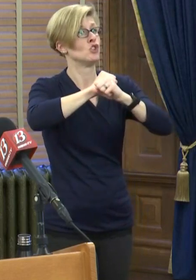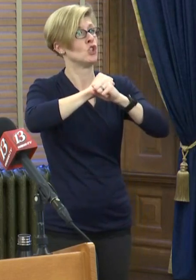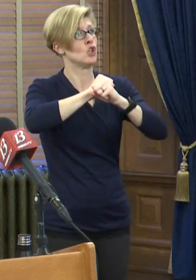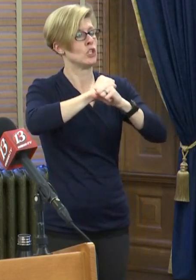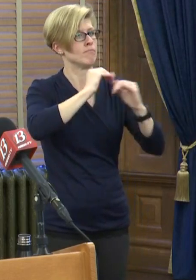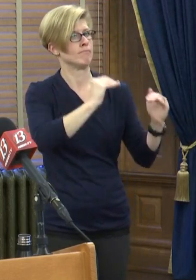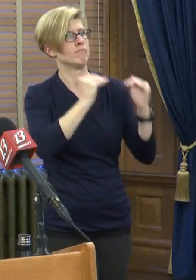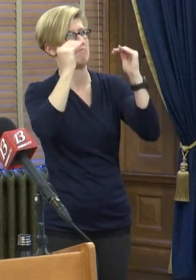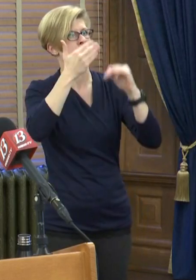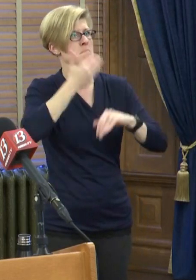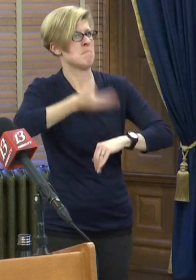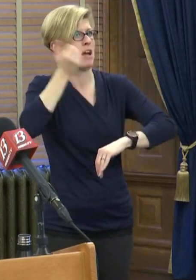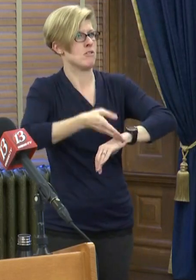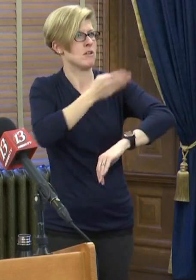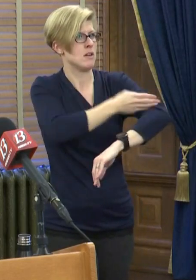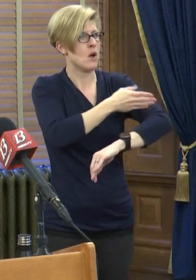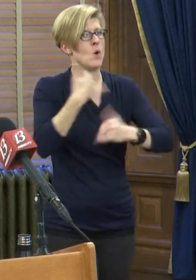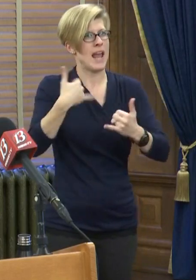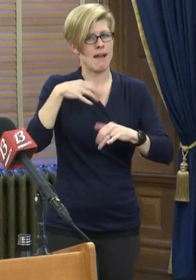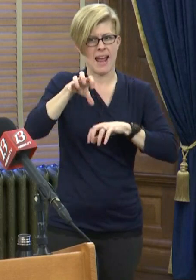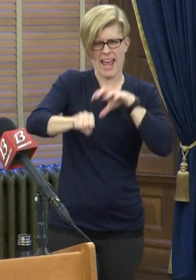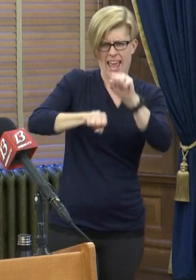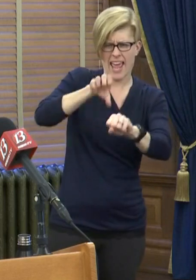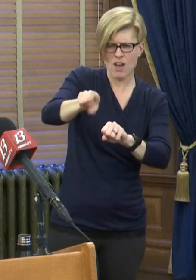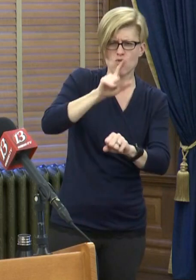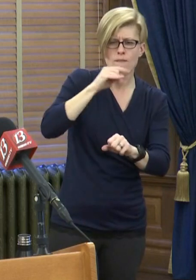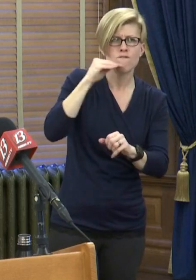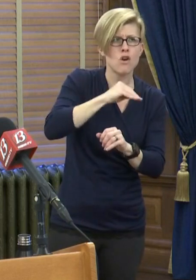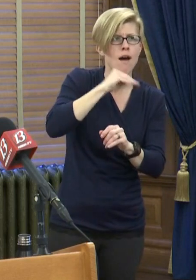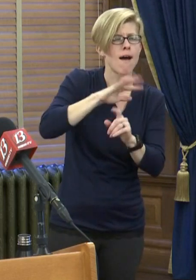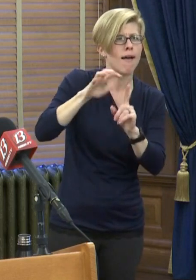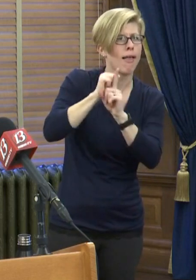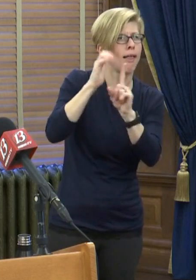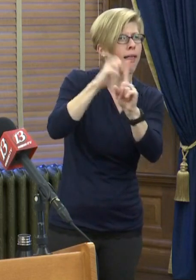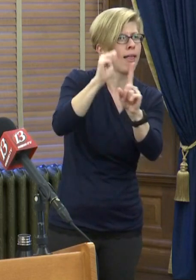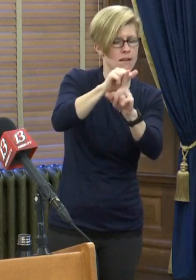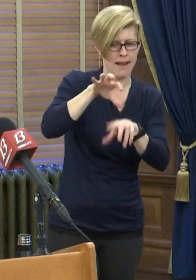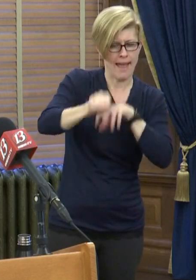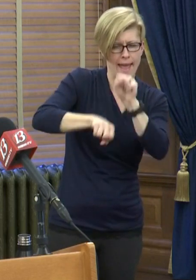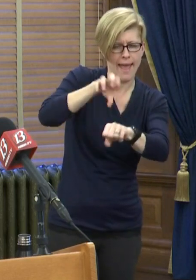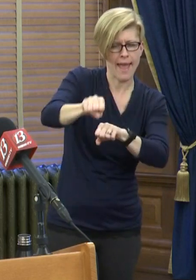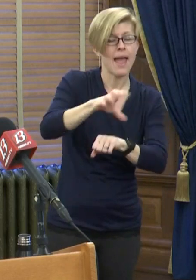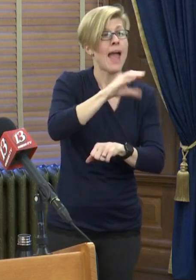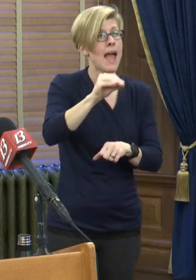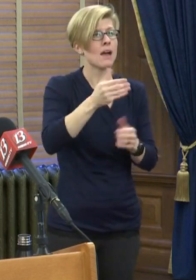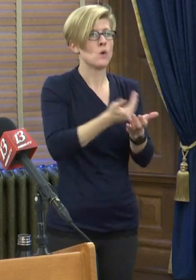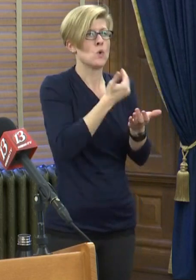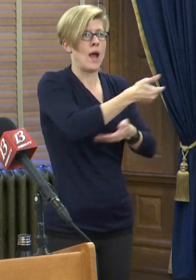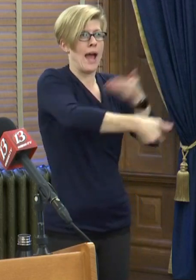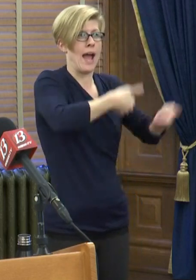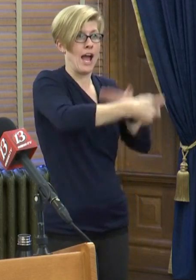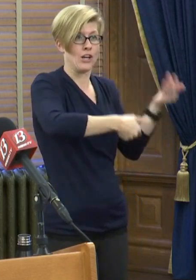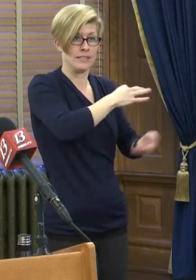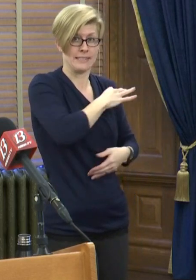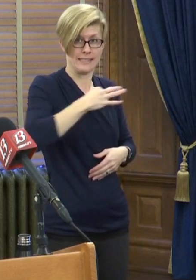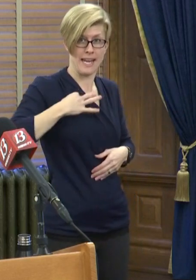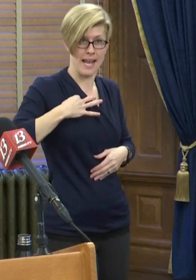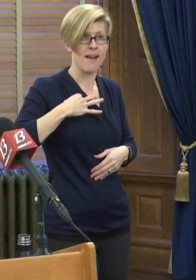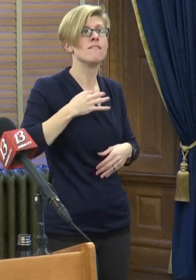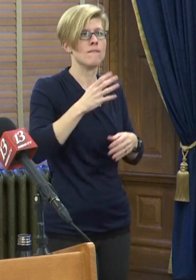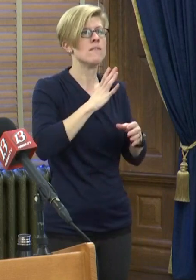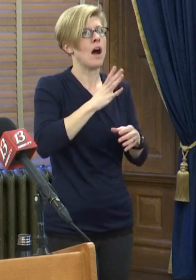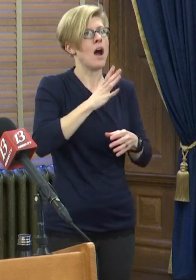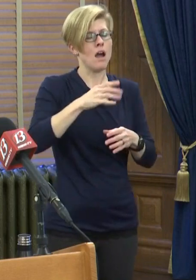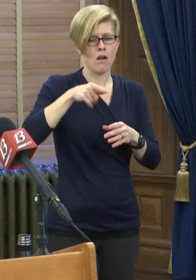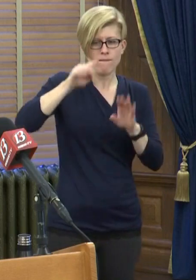significantly reduced our burden to catch fraud attempts. And as we continue to scale up our staff, we'll be able to spend less time navigating on those issues and